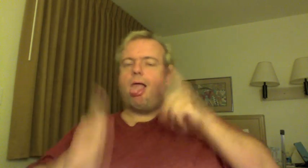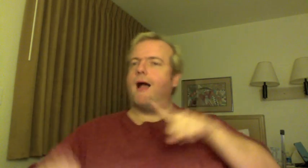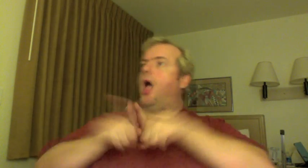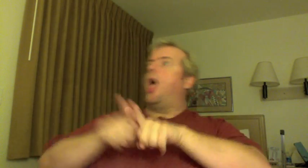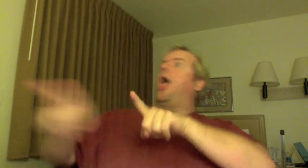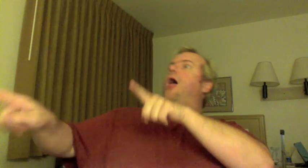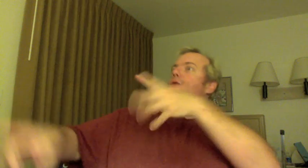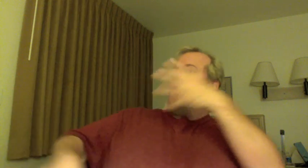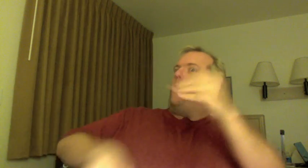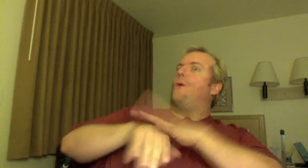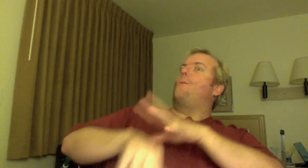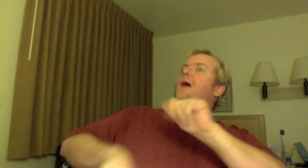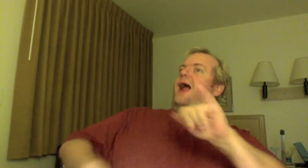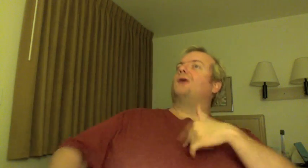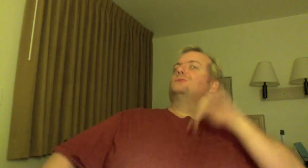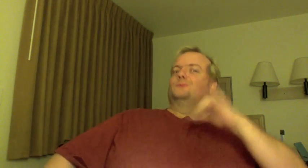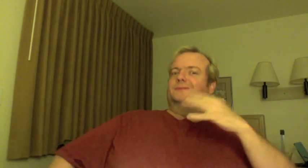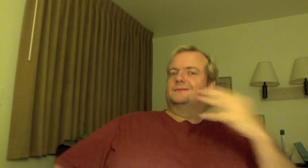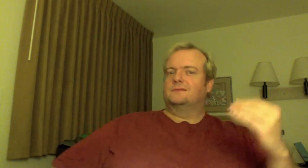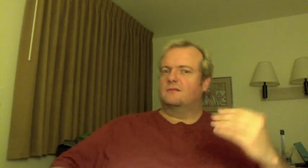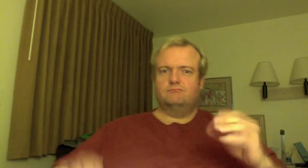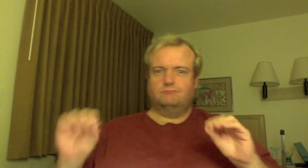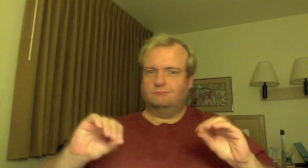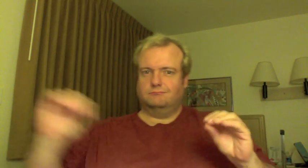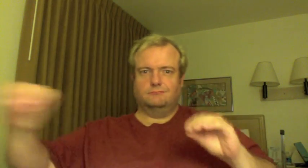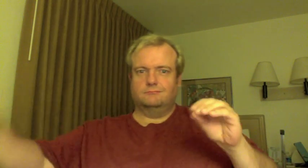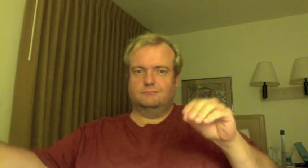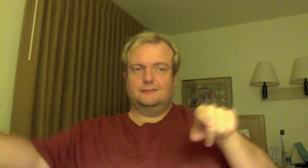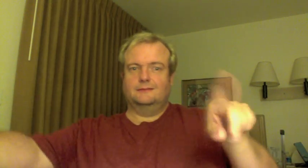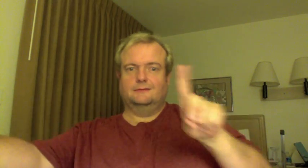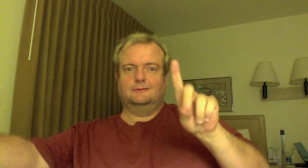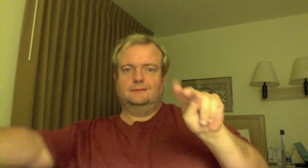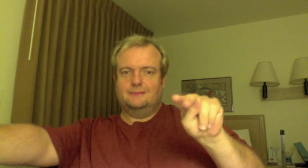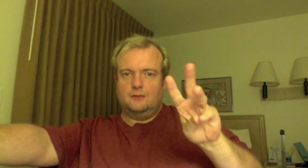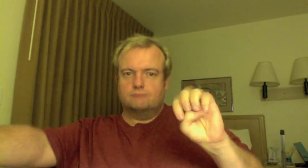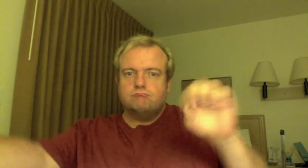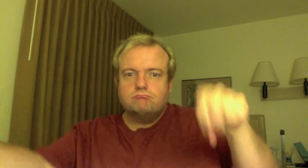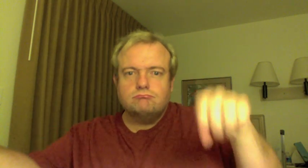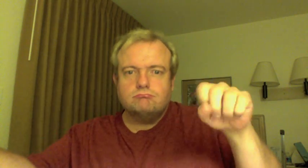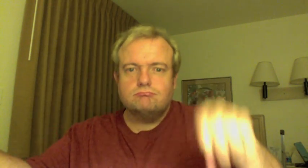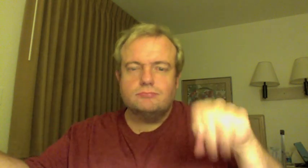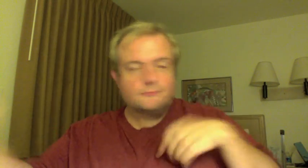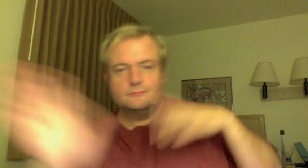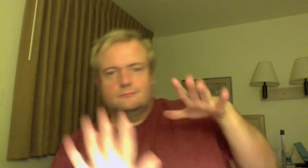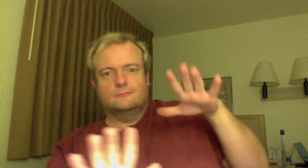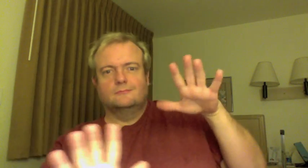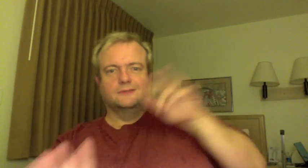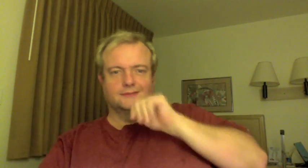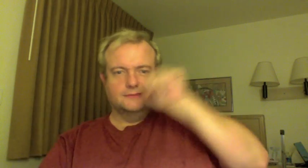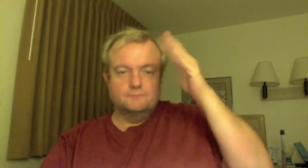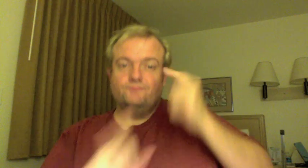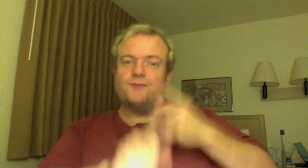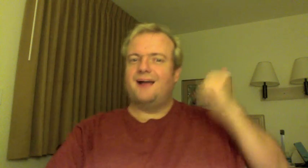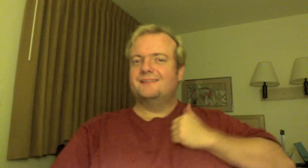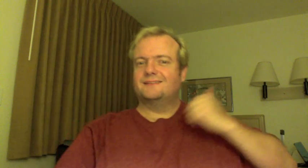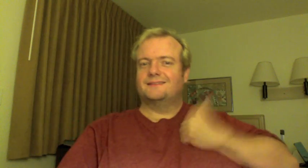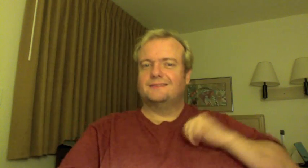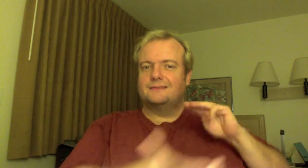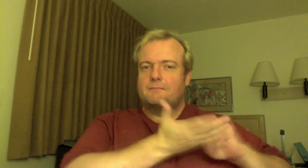you can take old cathedrals which are made out of stone. There, the outside, the inside, the structure, the space